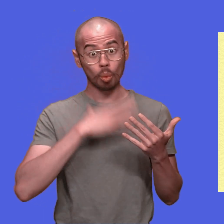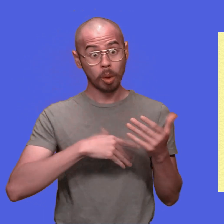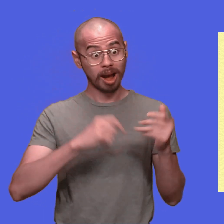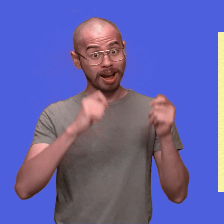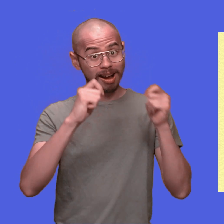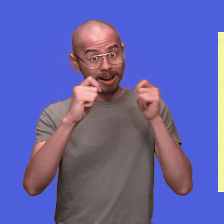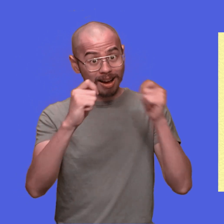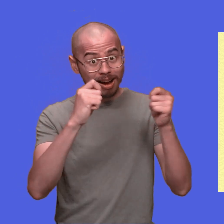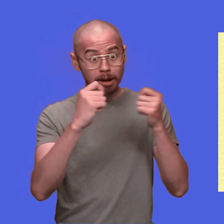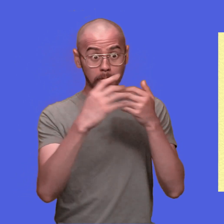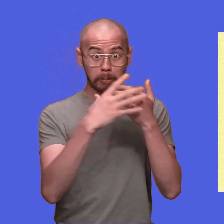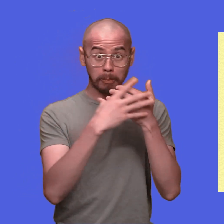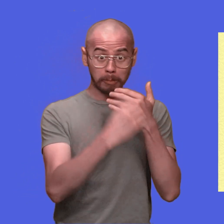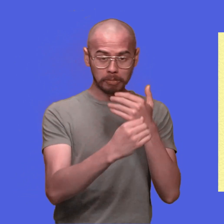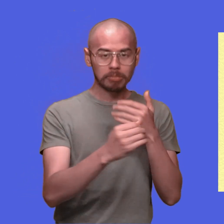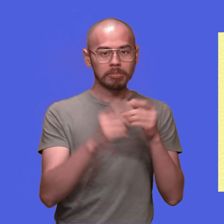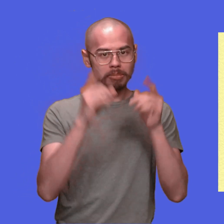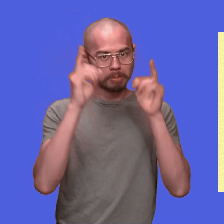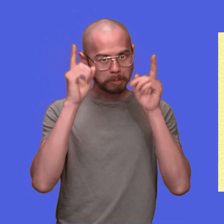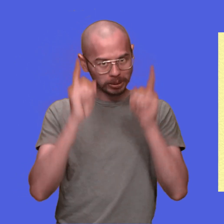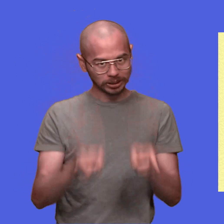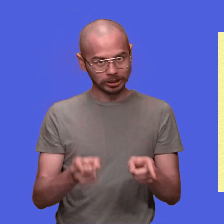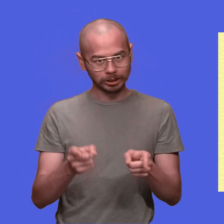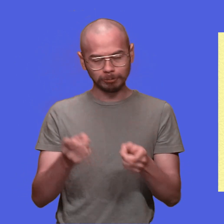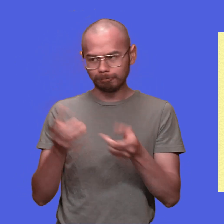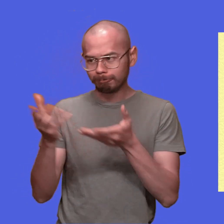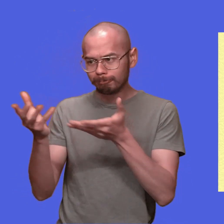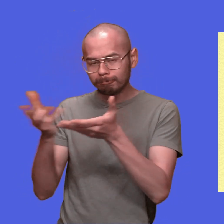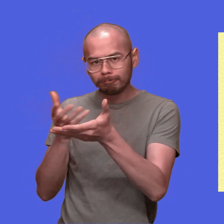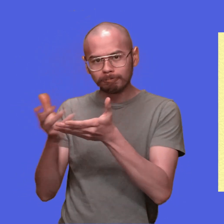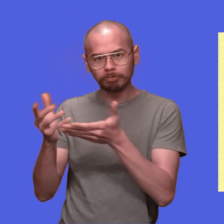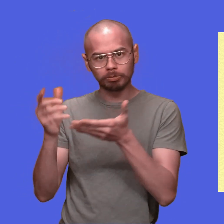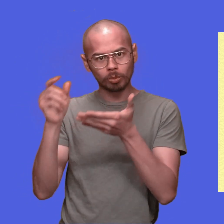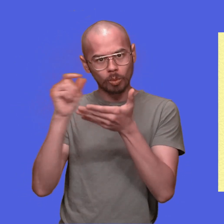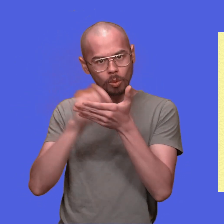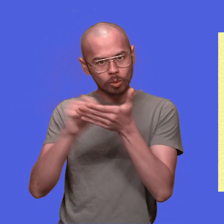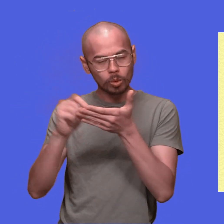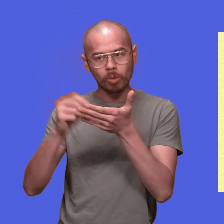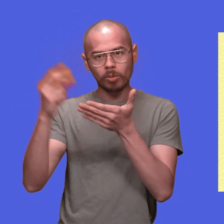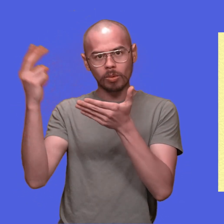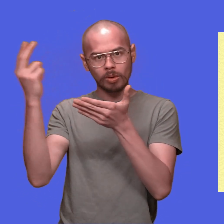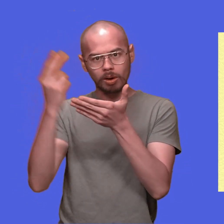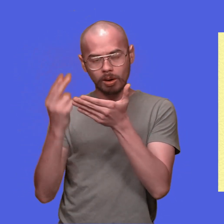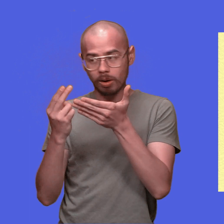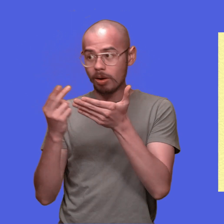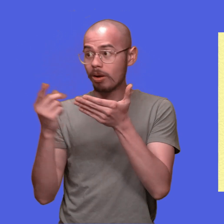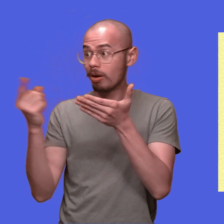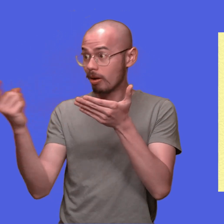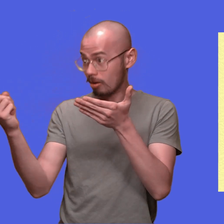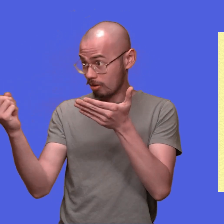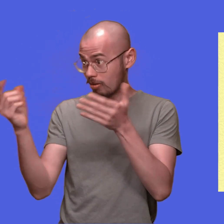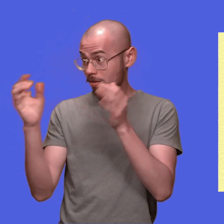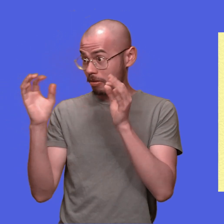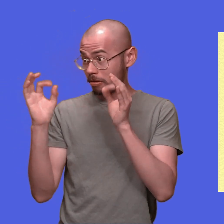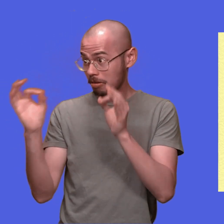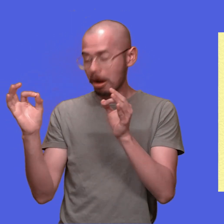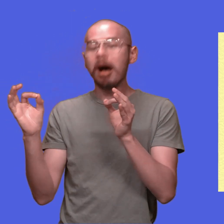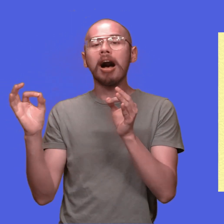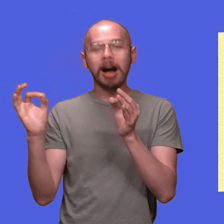a creator has a copyright to own and license their storybook. No one else may add to, change, or modify it unless they get written permission